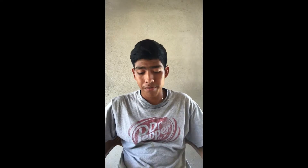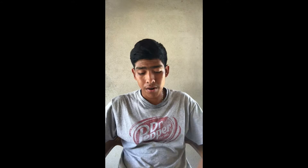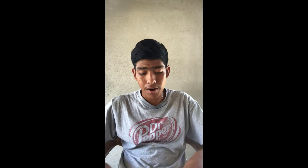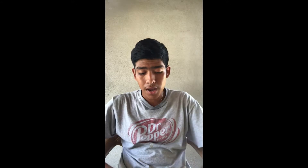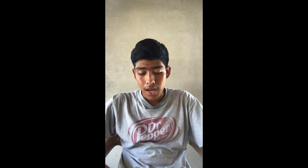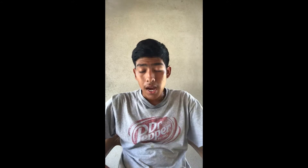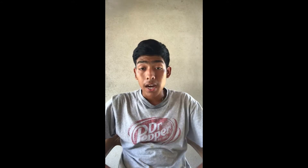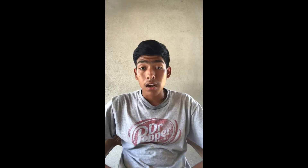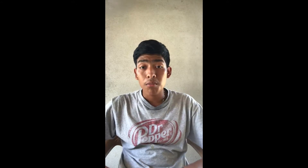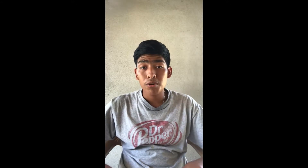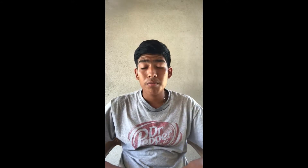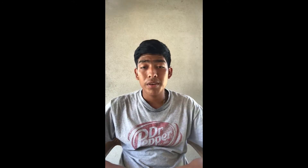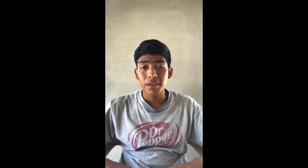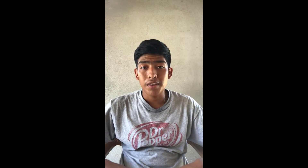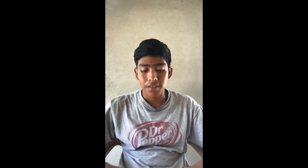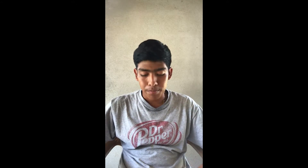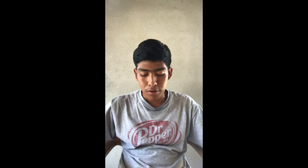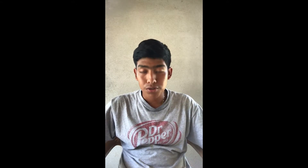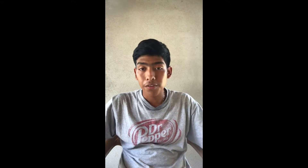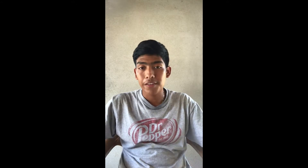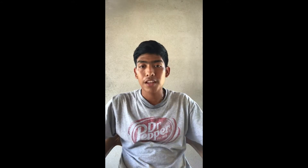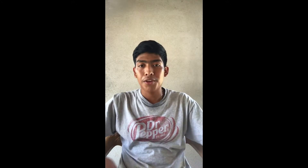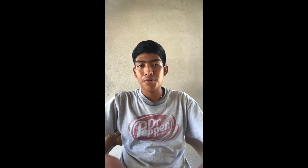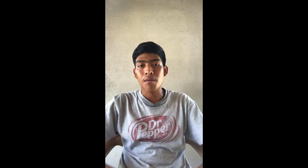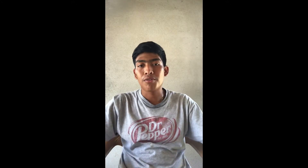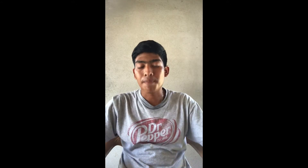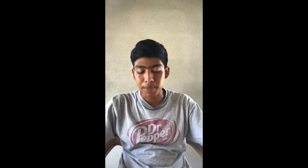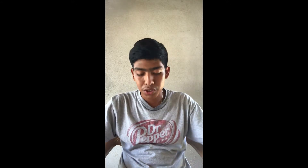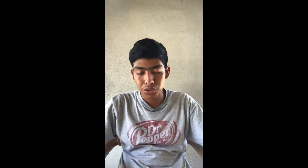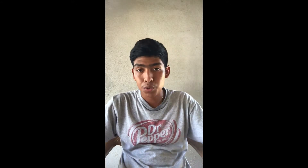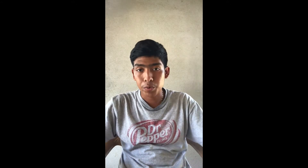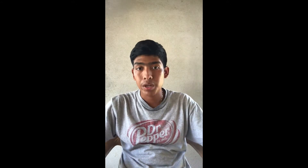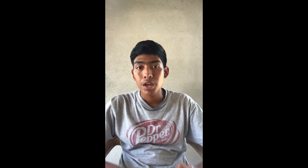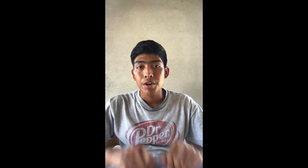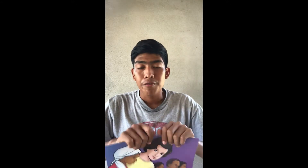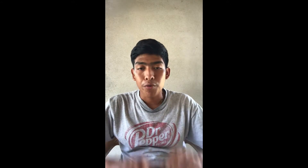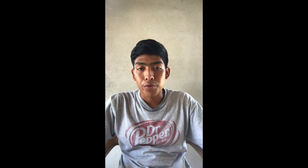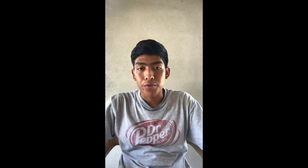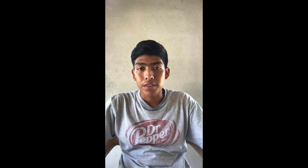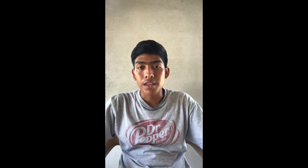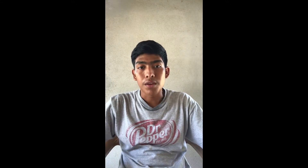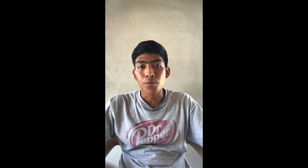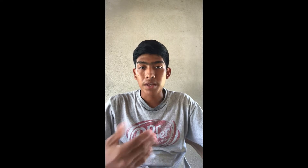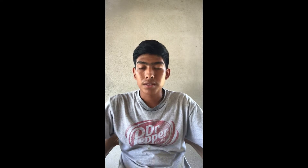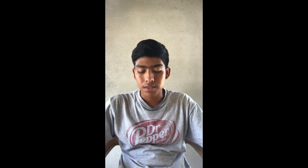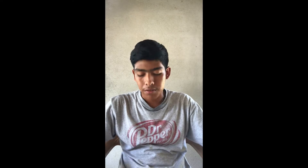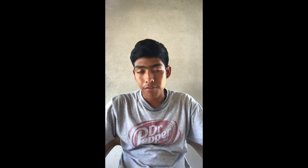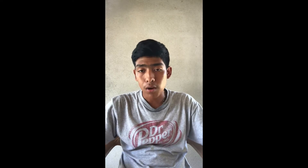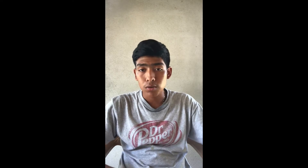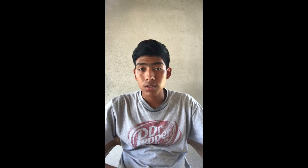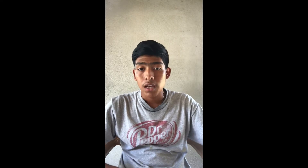Rivera, and I'm going to be the person telling you about the mission story for the weeks that follows.